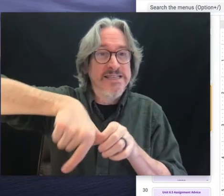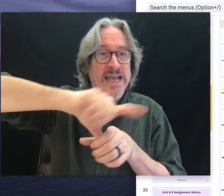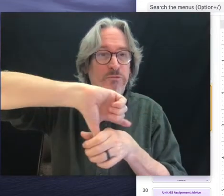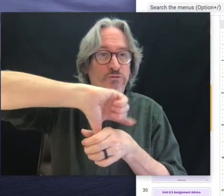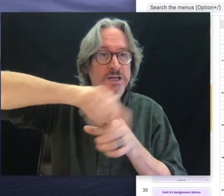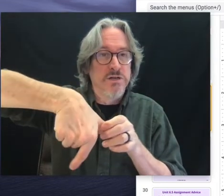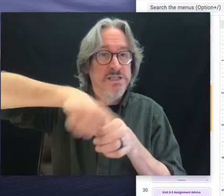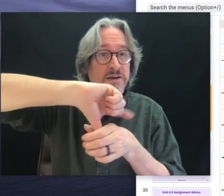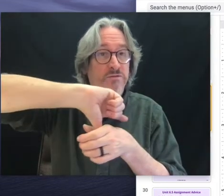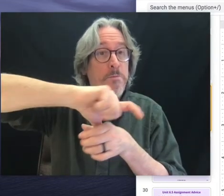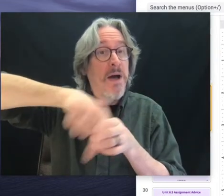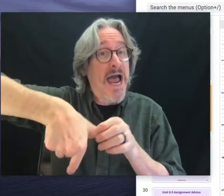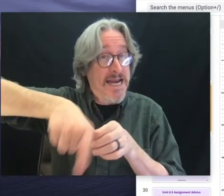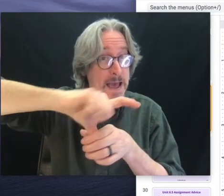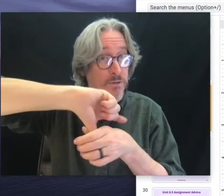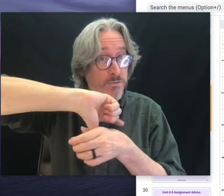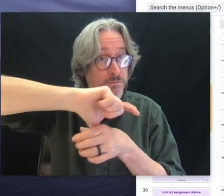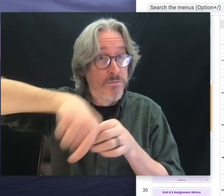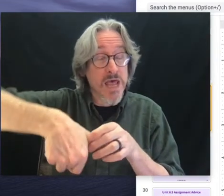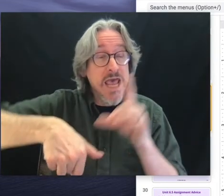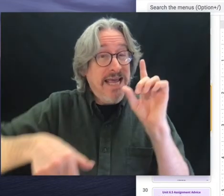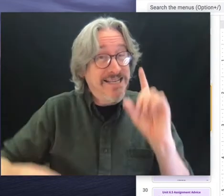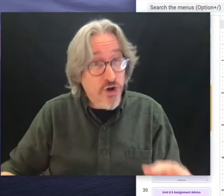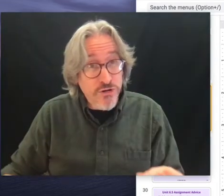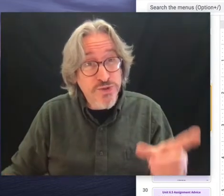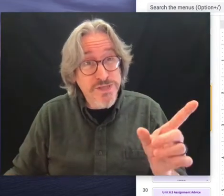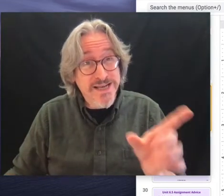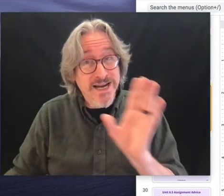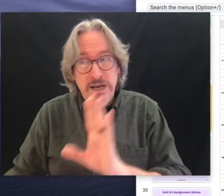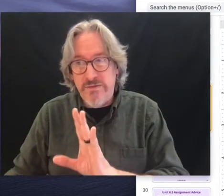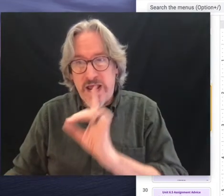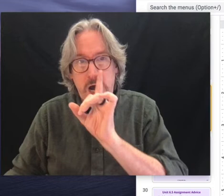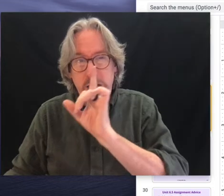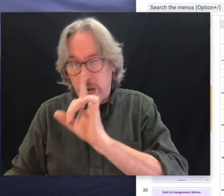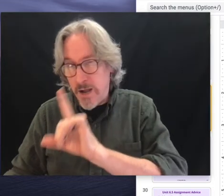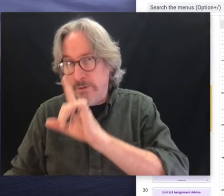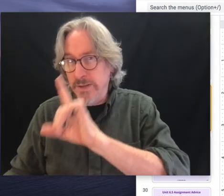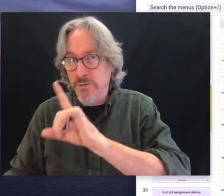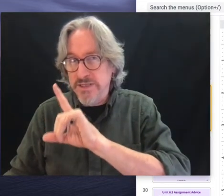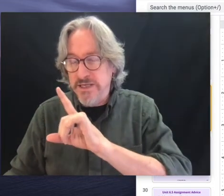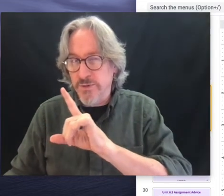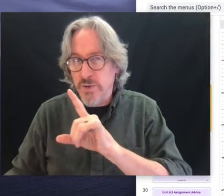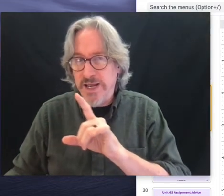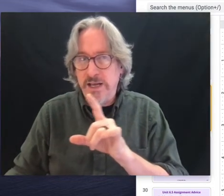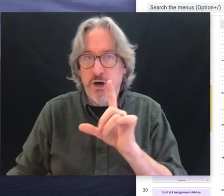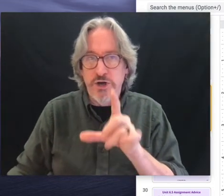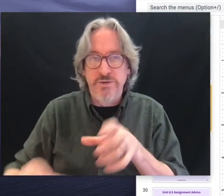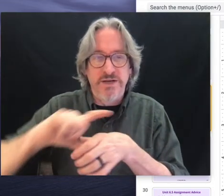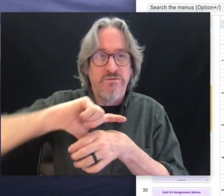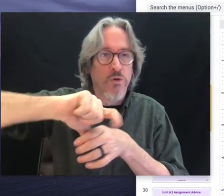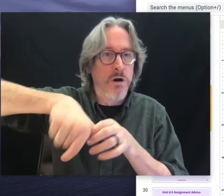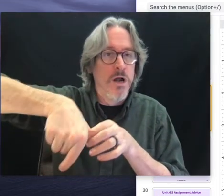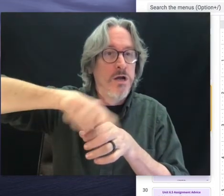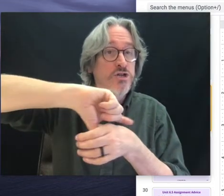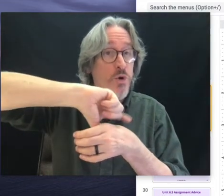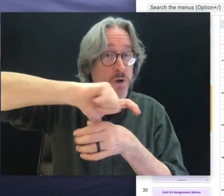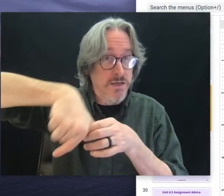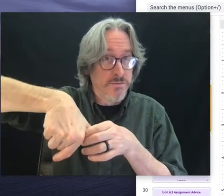this is a regional sign for pineapple. It's also a sign that a couple people in TWA are using